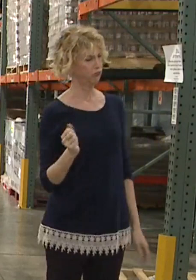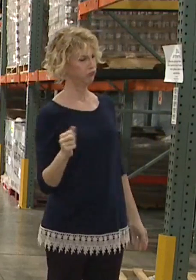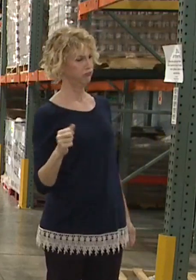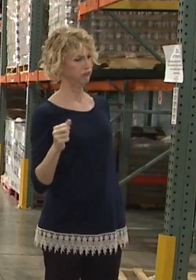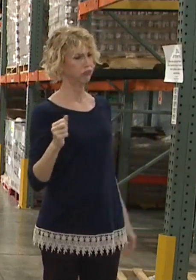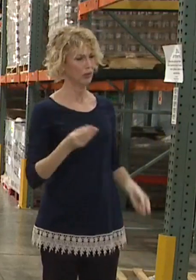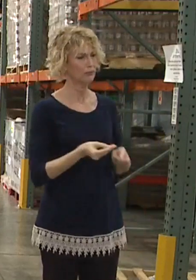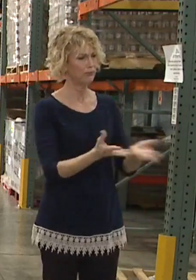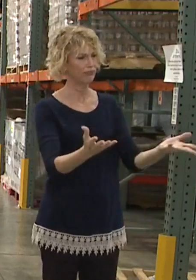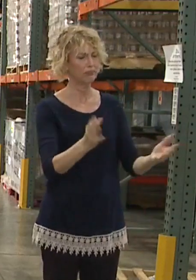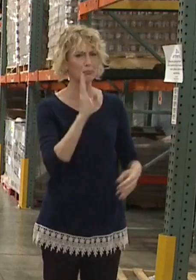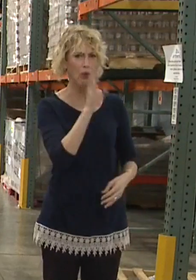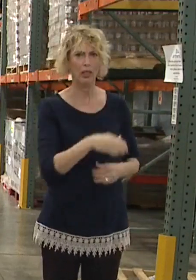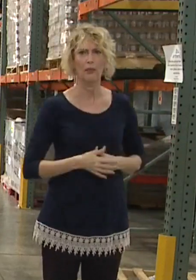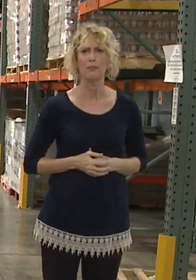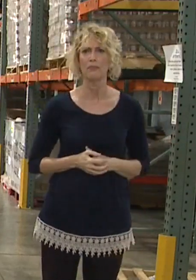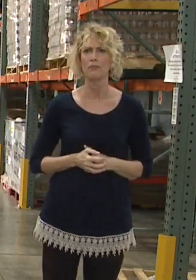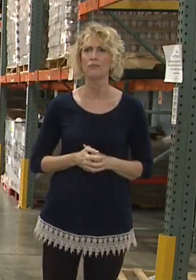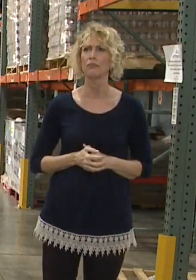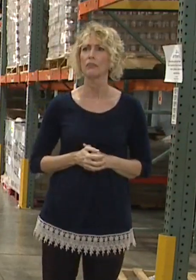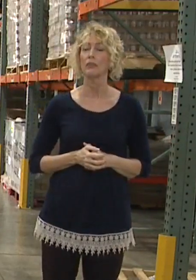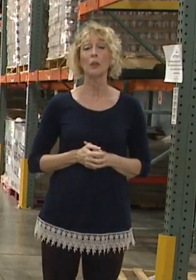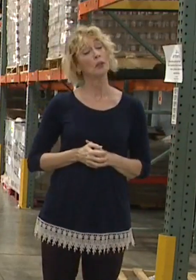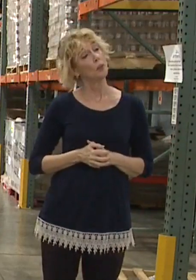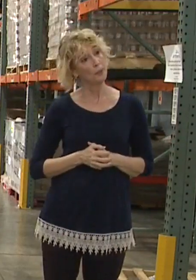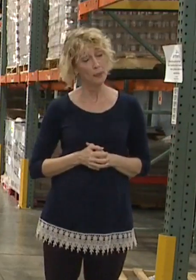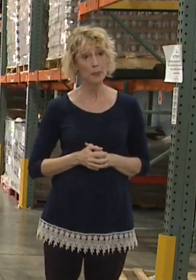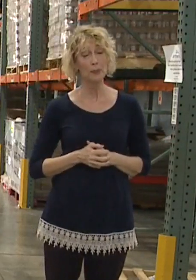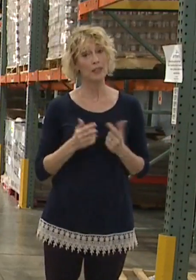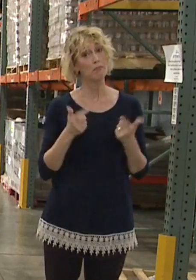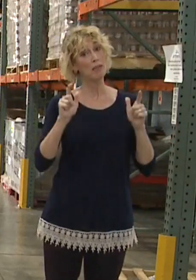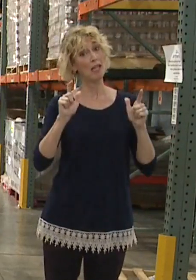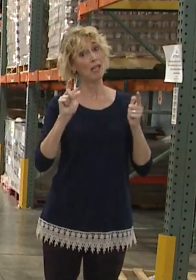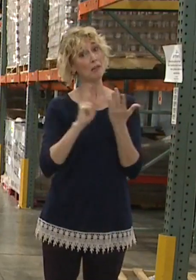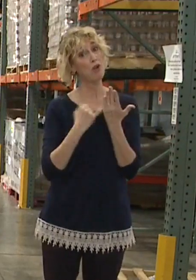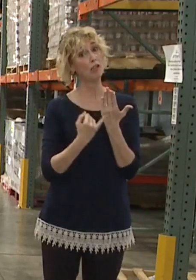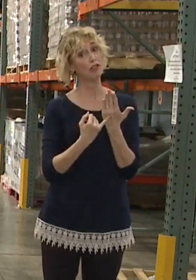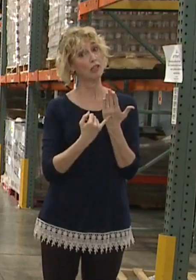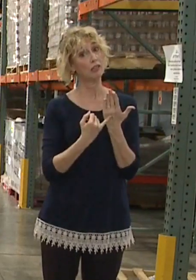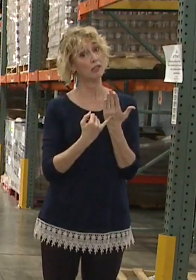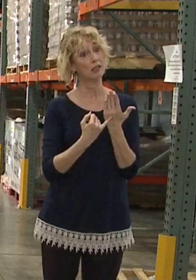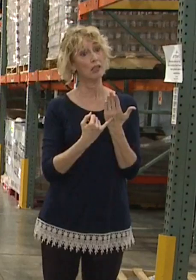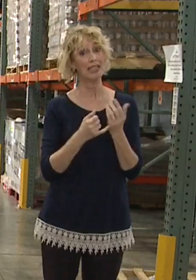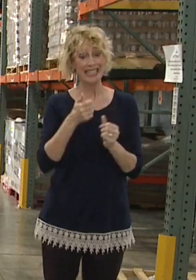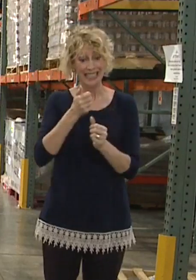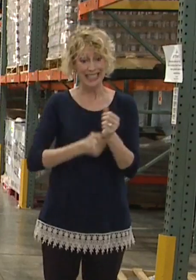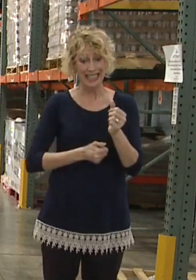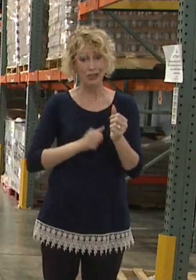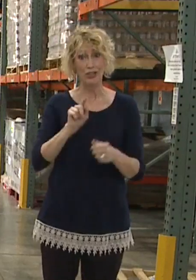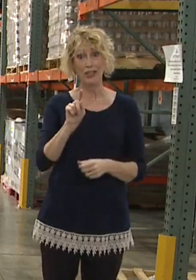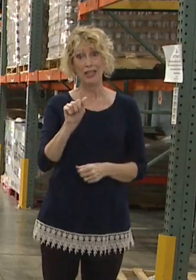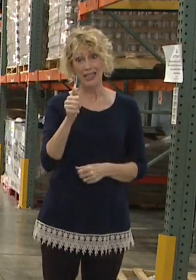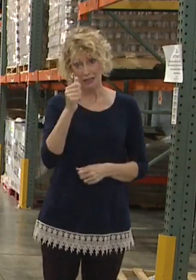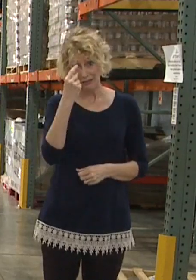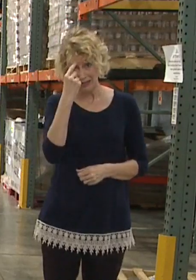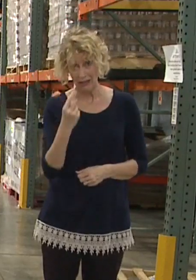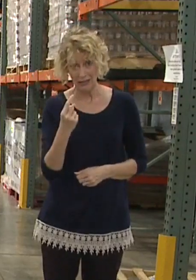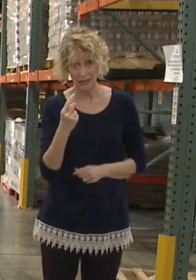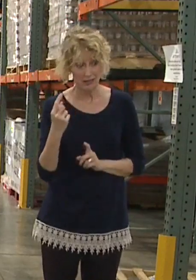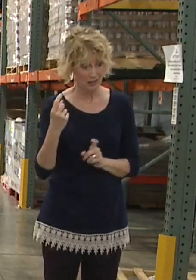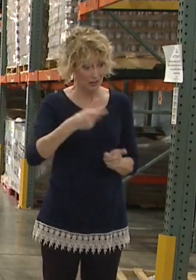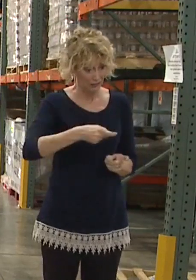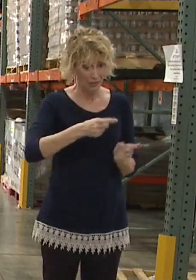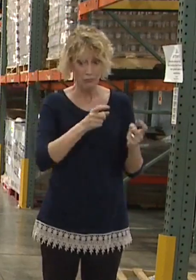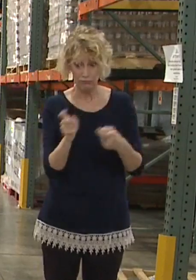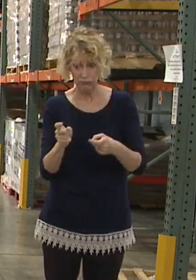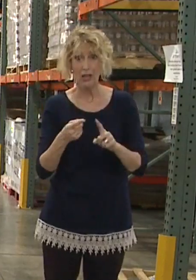for these distributions. It's an ambitious project that we're taking on. Every dime contributed by the